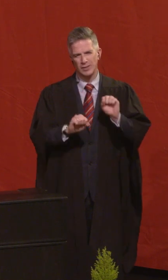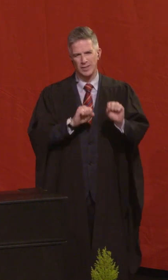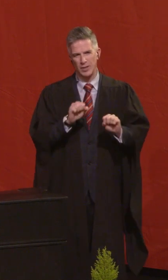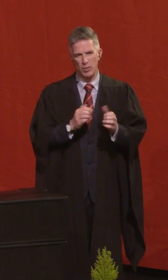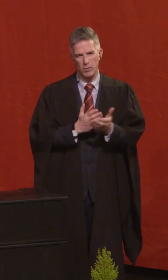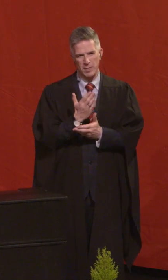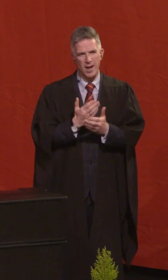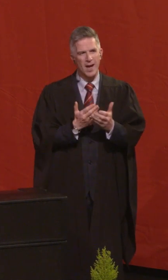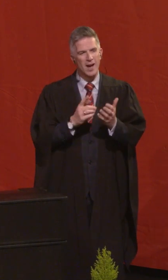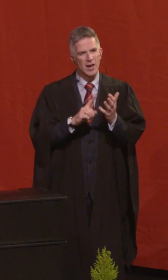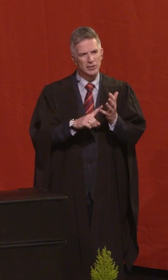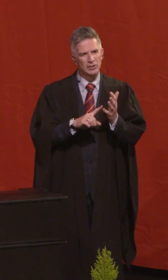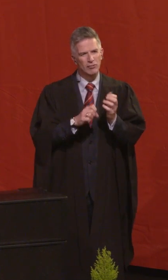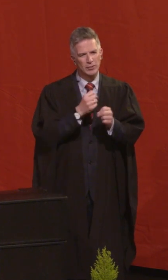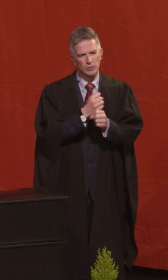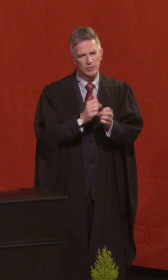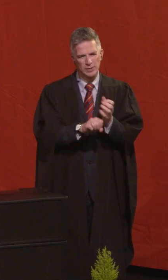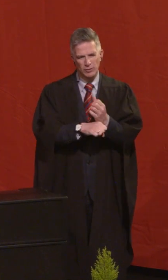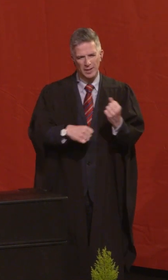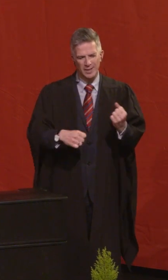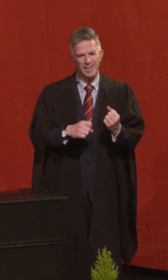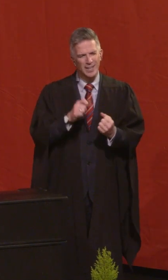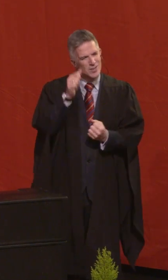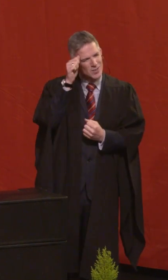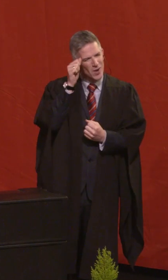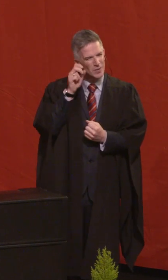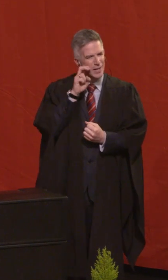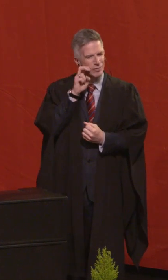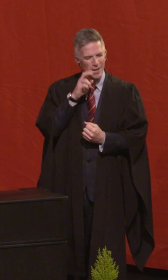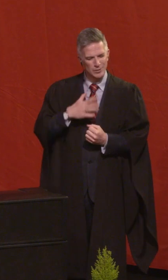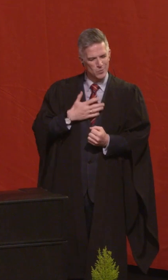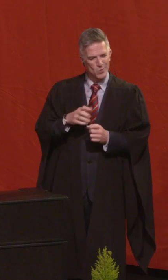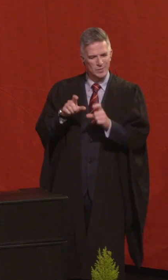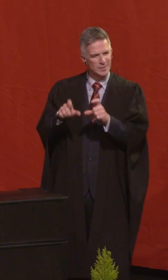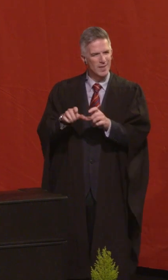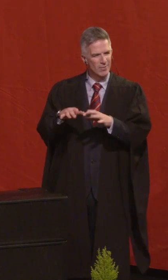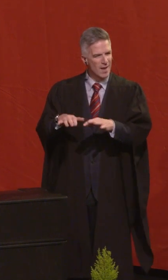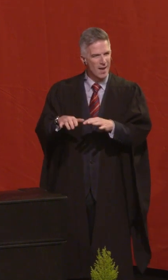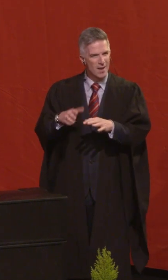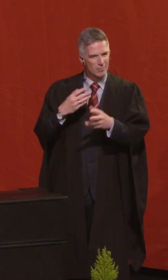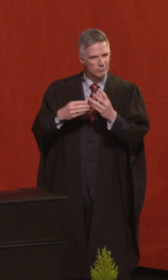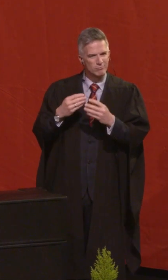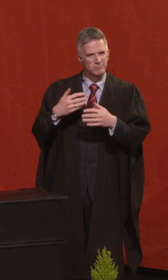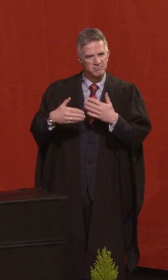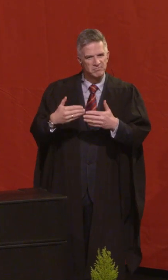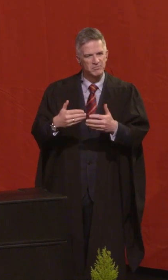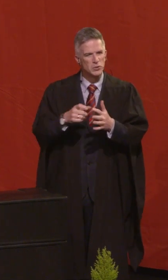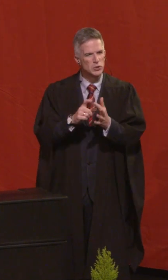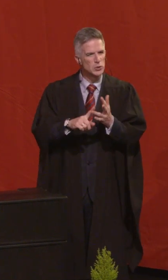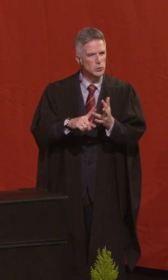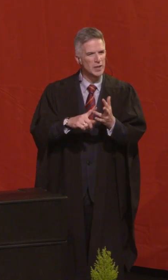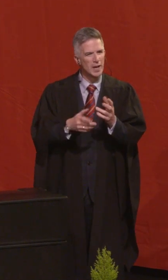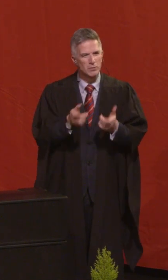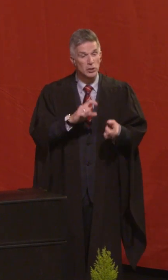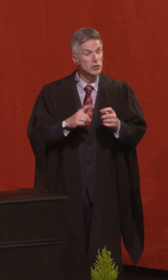my undergraduate degree in Nigeria, and I knew that I didn't want to spend the rest of my life doing chemistry. I wanted more, so